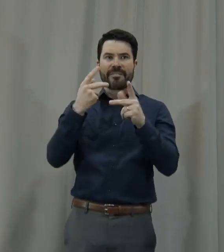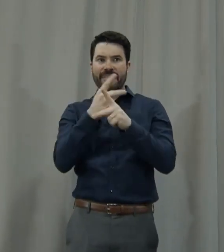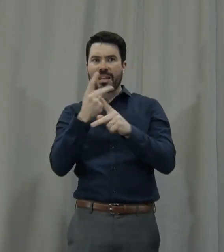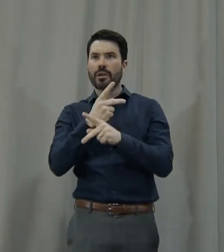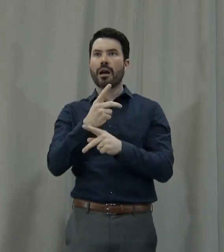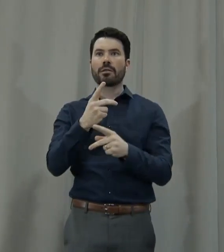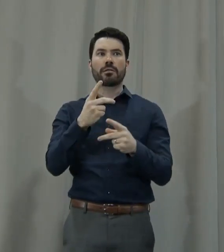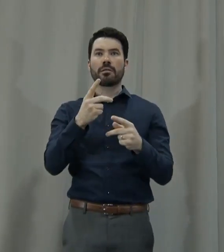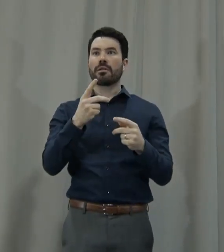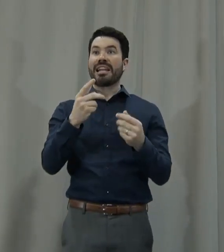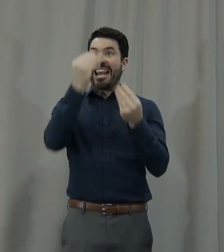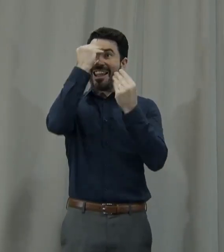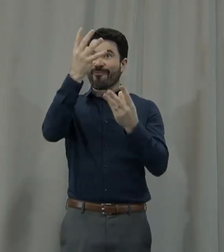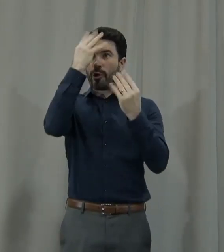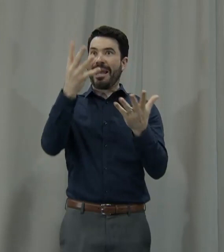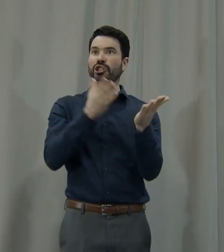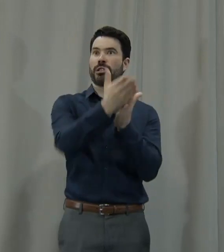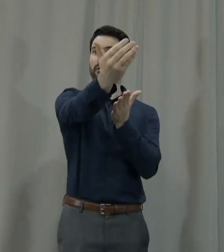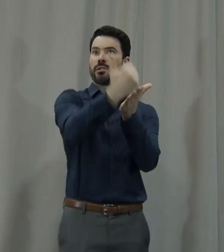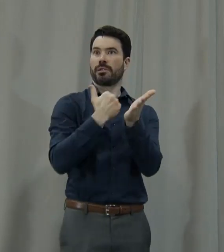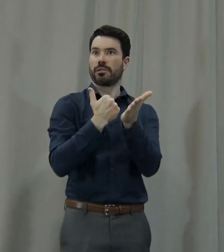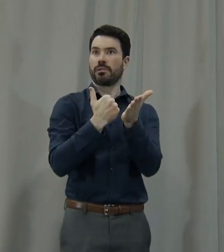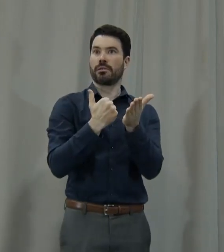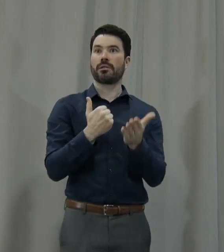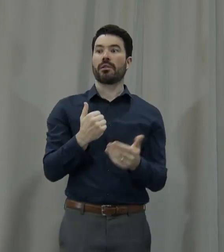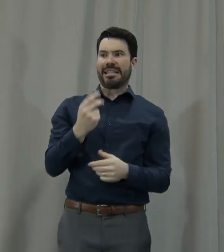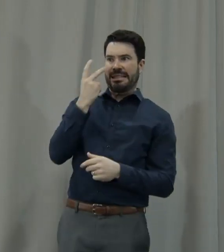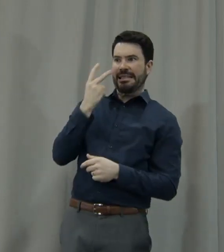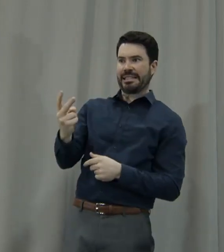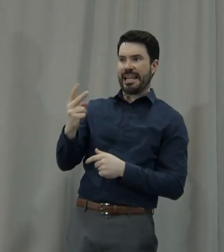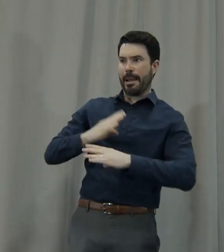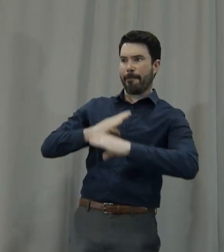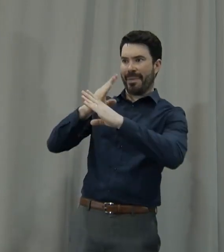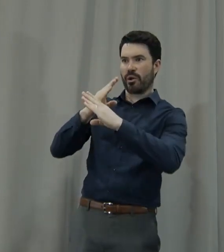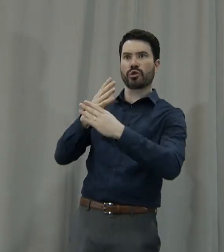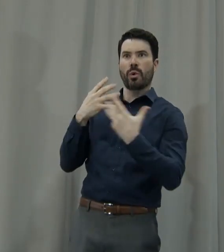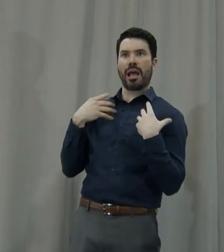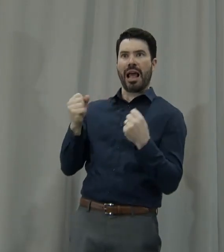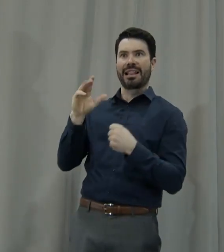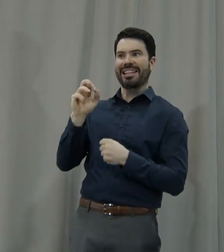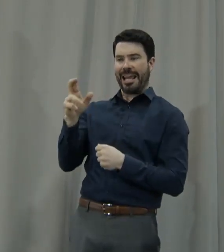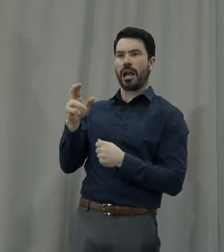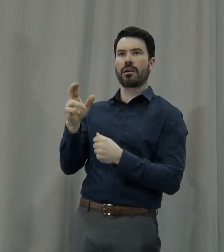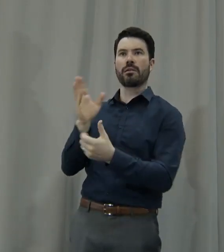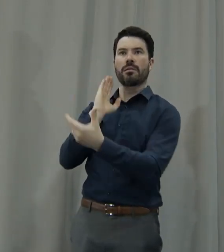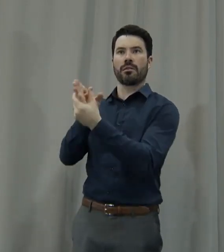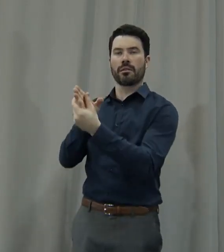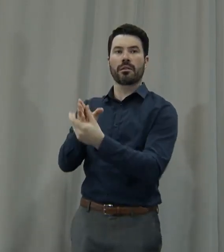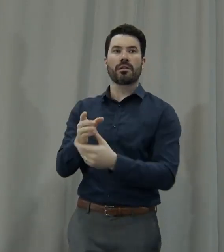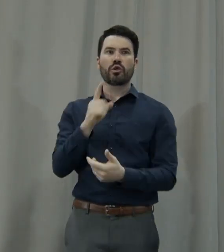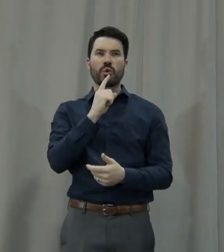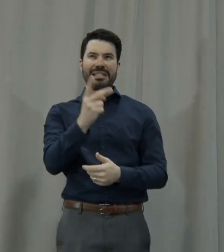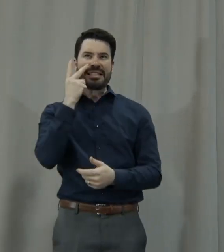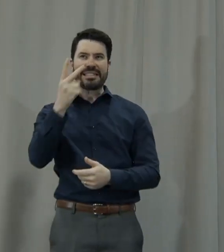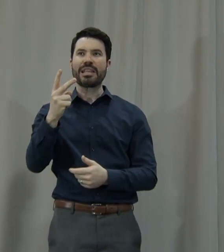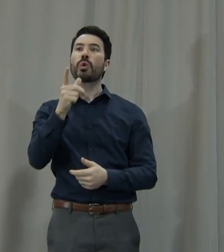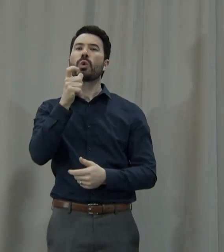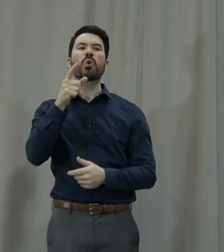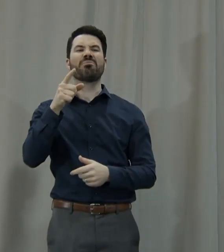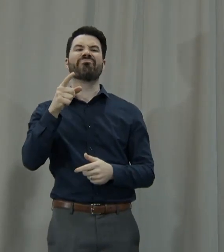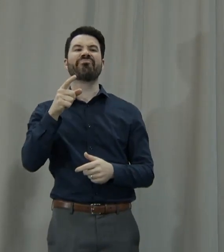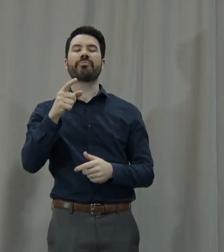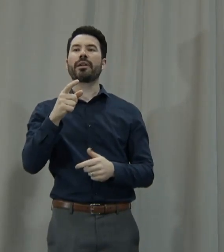to accessing physical and mental health care, reducing the impact of medical bias in testing and treatment.